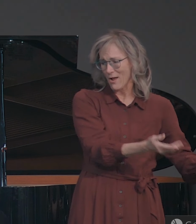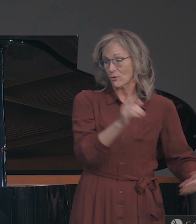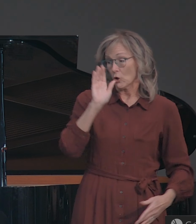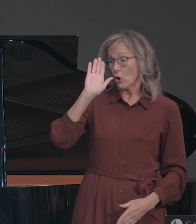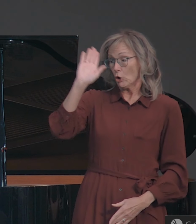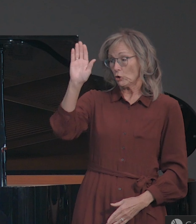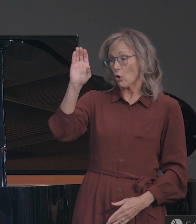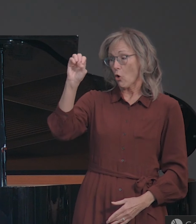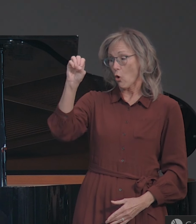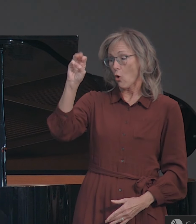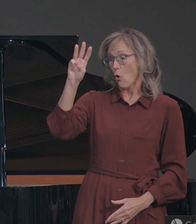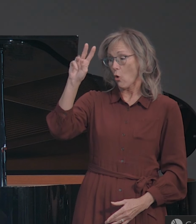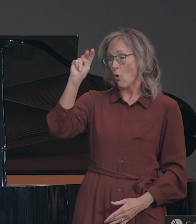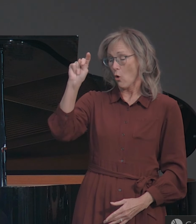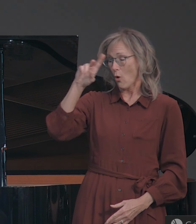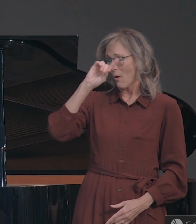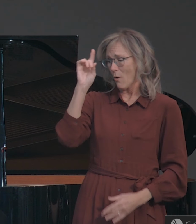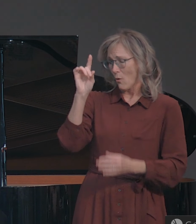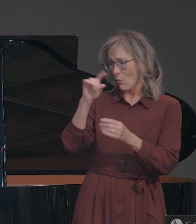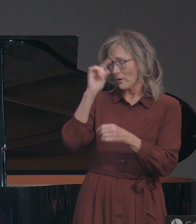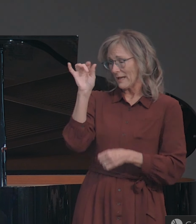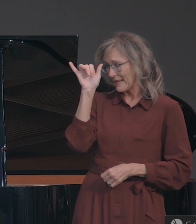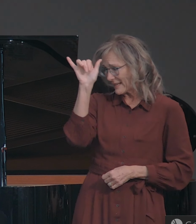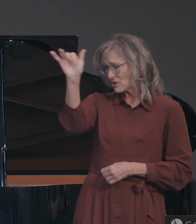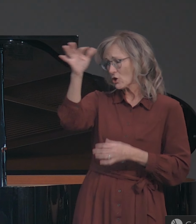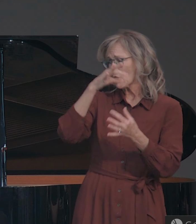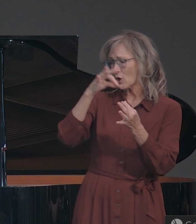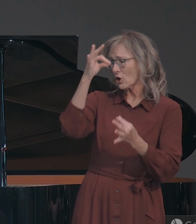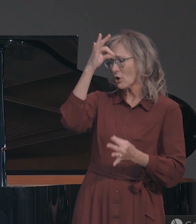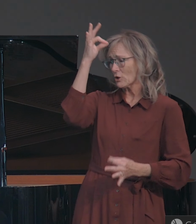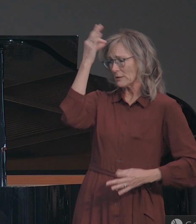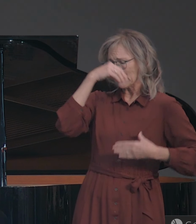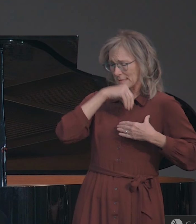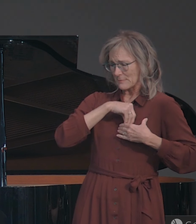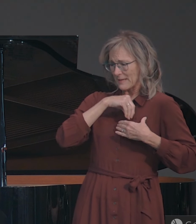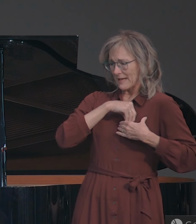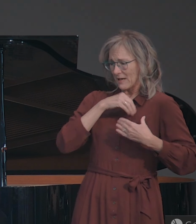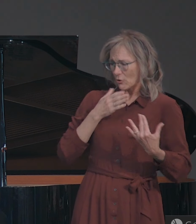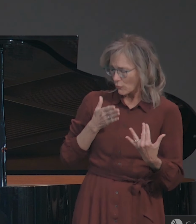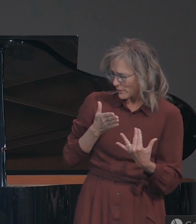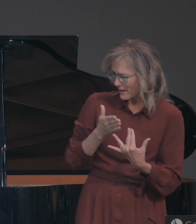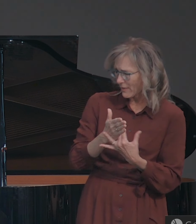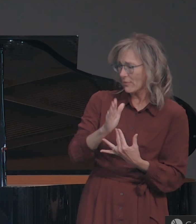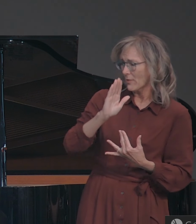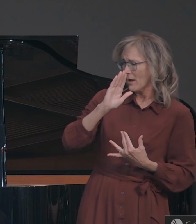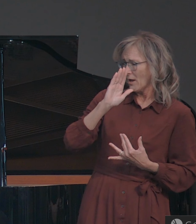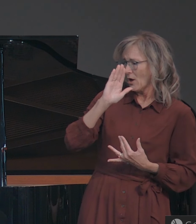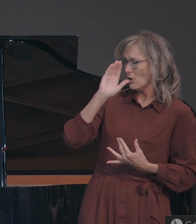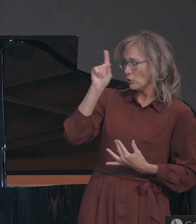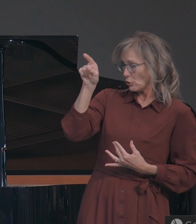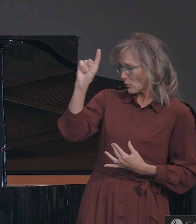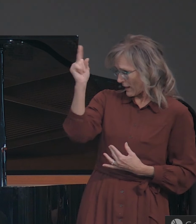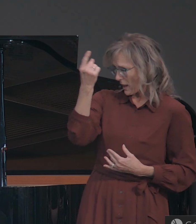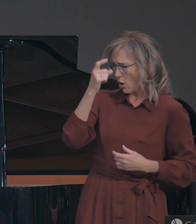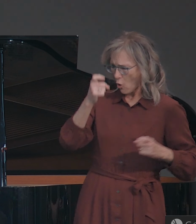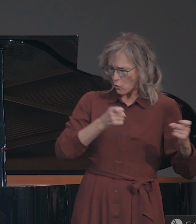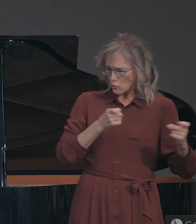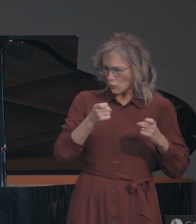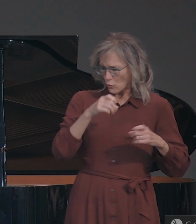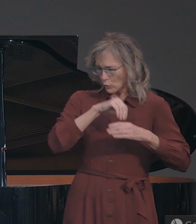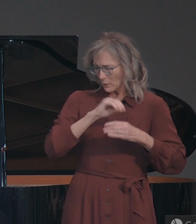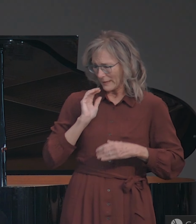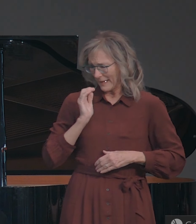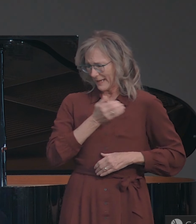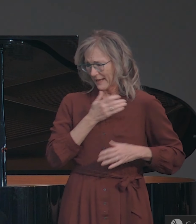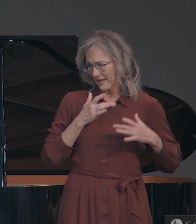bring, by thine own eternal spirit, ruling